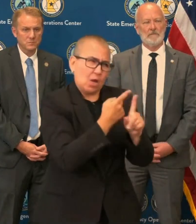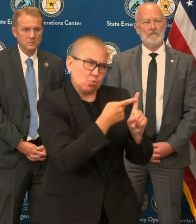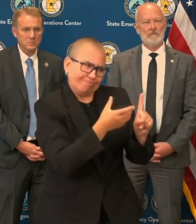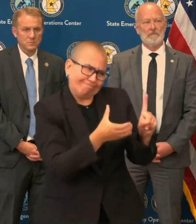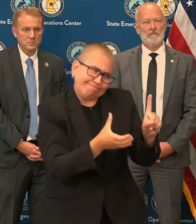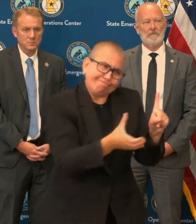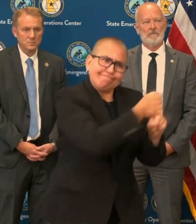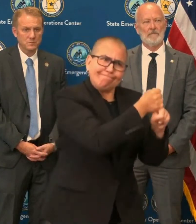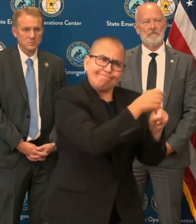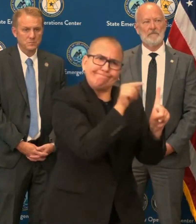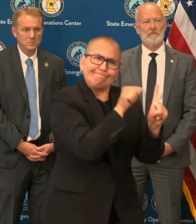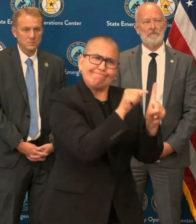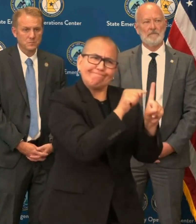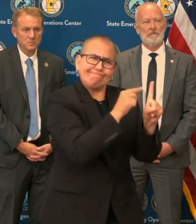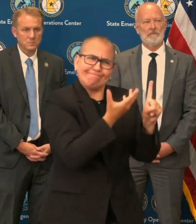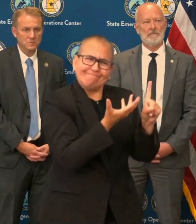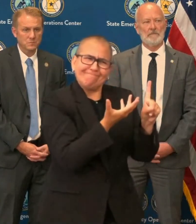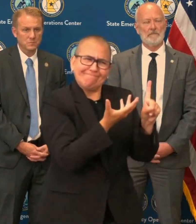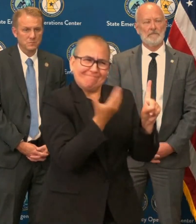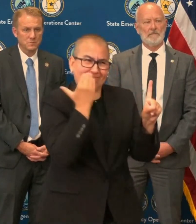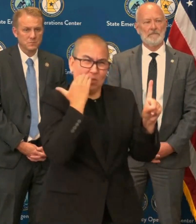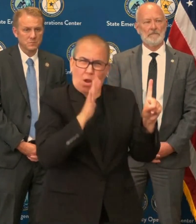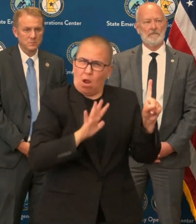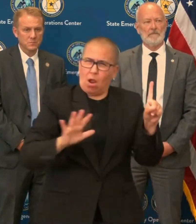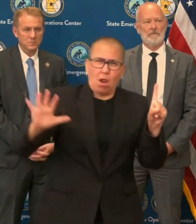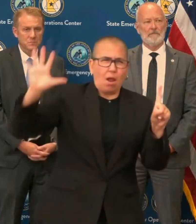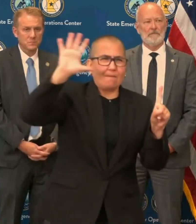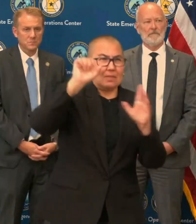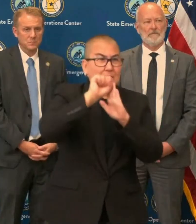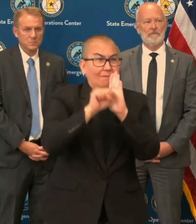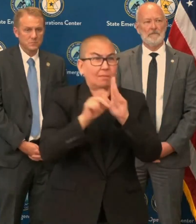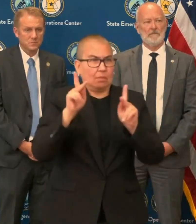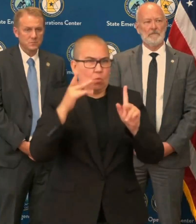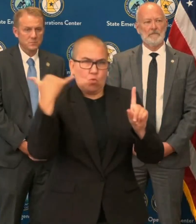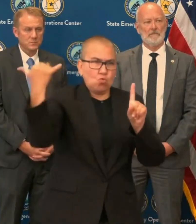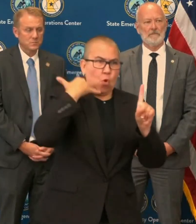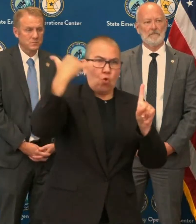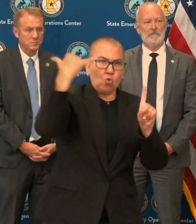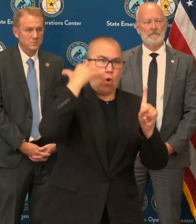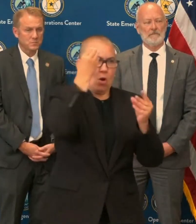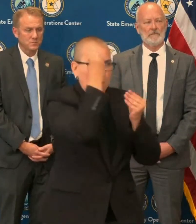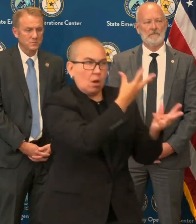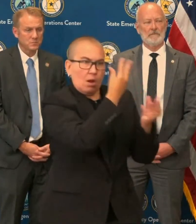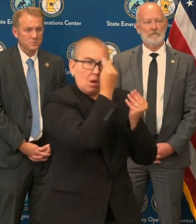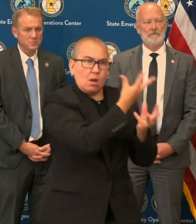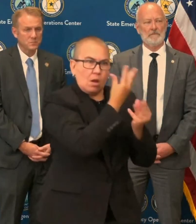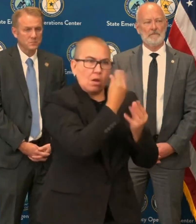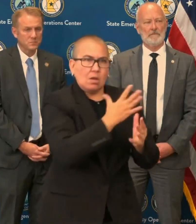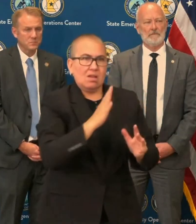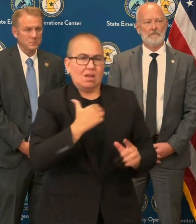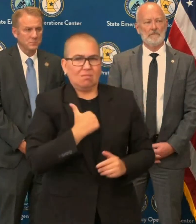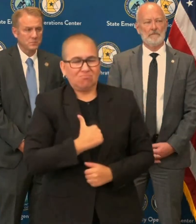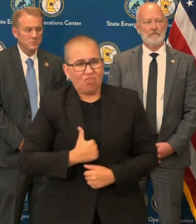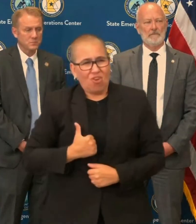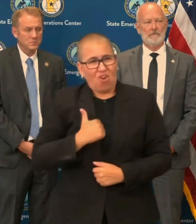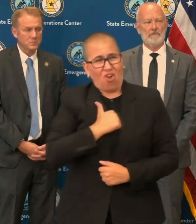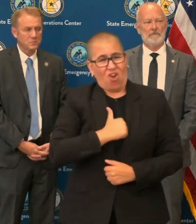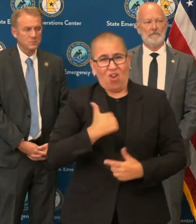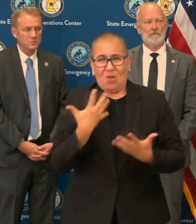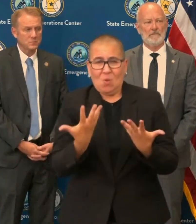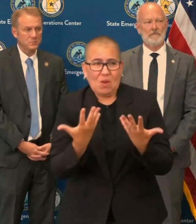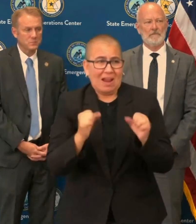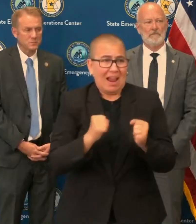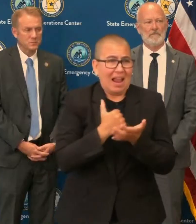state, from all different ethnicities and communities as well, with an outpouring of support. So I want people to understand that as